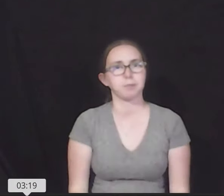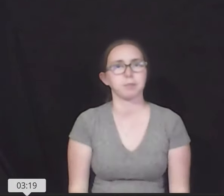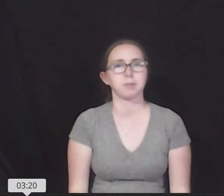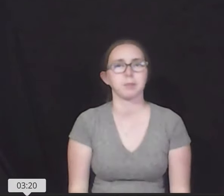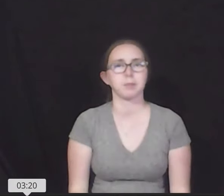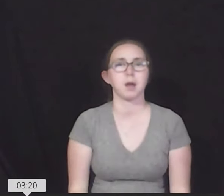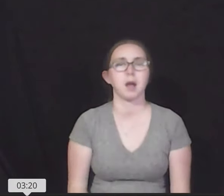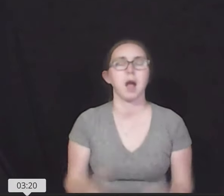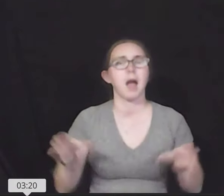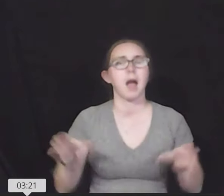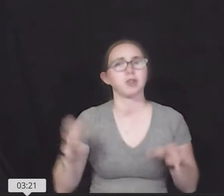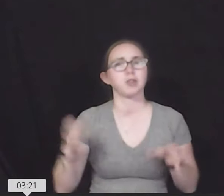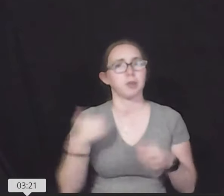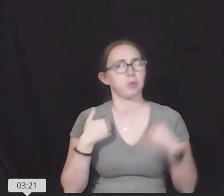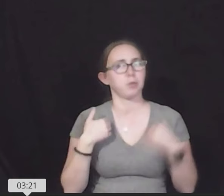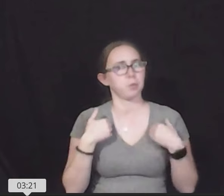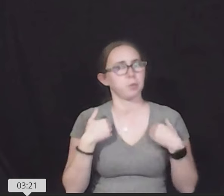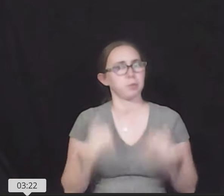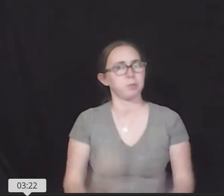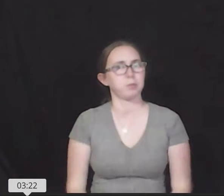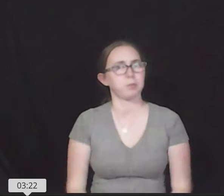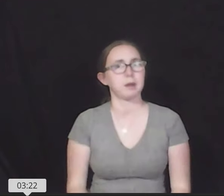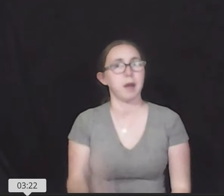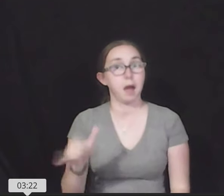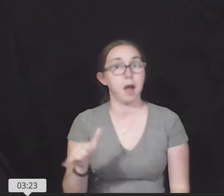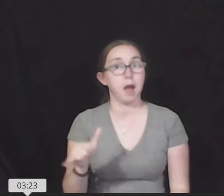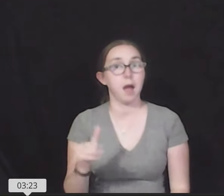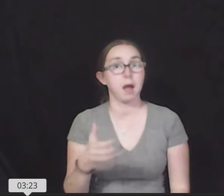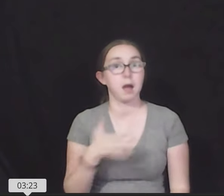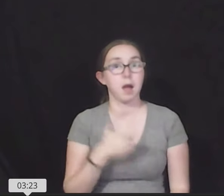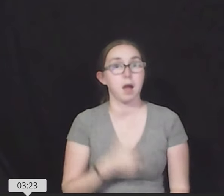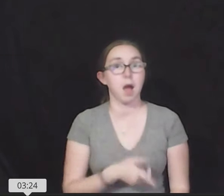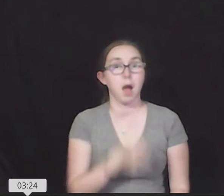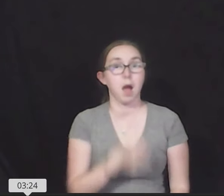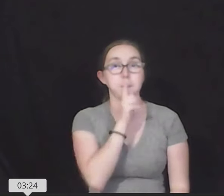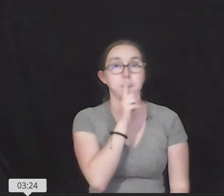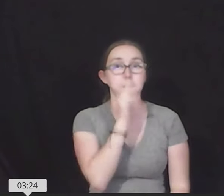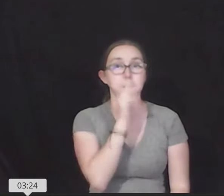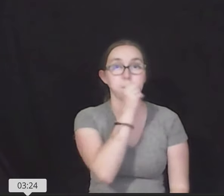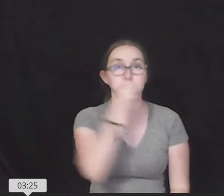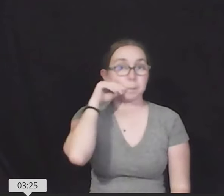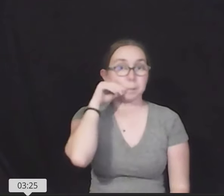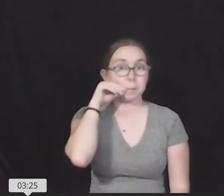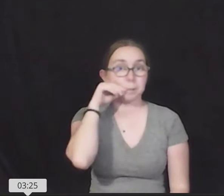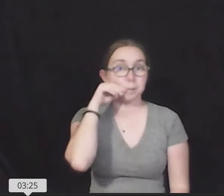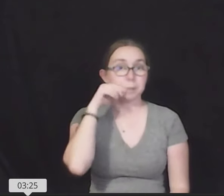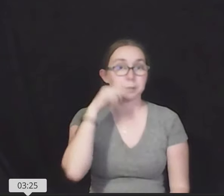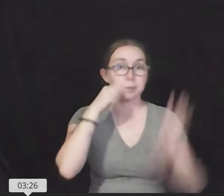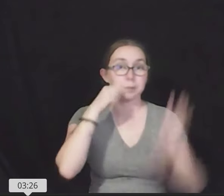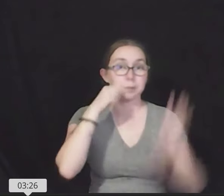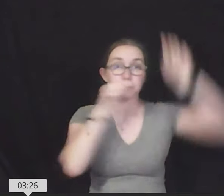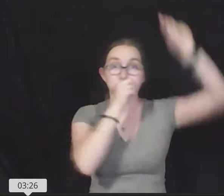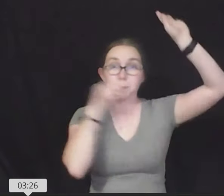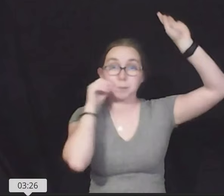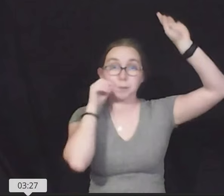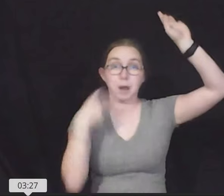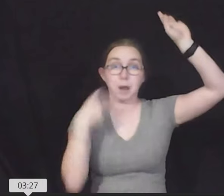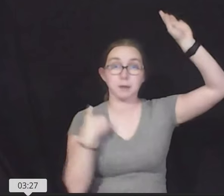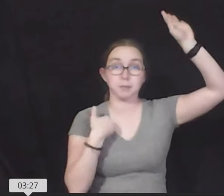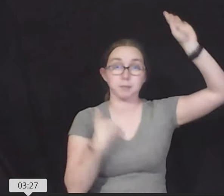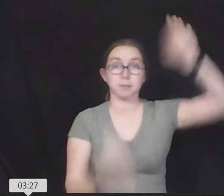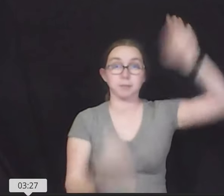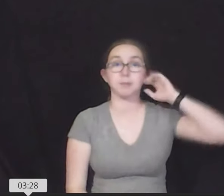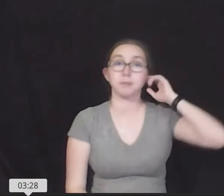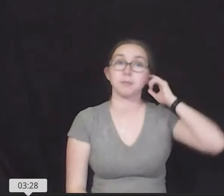Who has an action for silent? Ty? Like zipping your mouth and making your hands. Zip your lips. Raising your hand maybe to get the teacher's attention. Good.